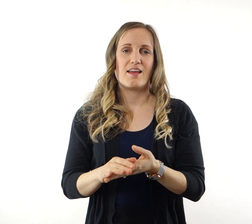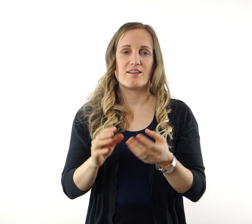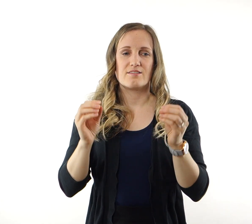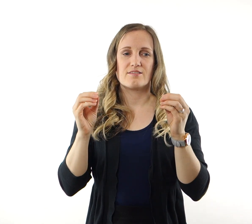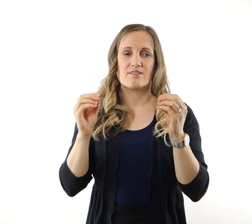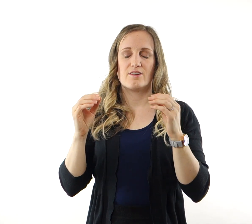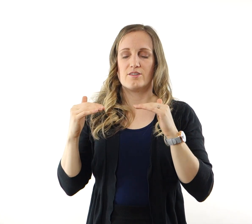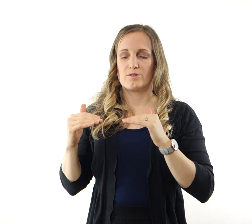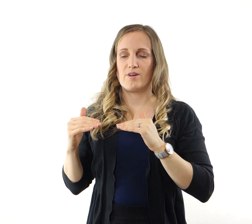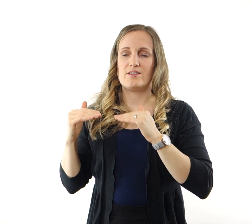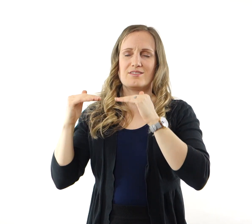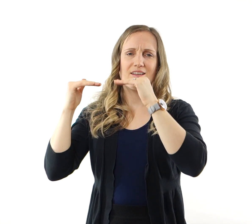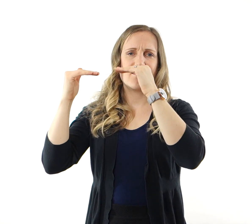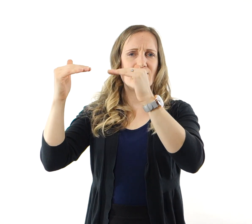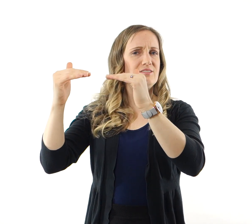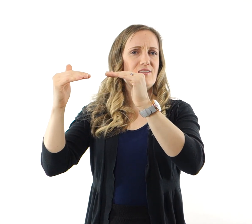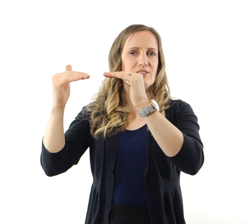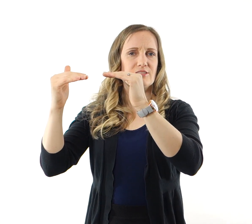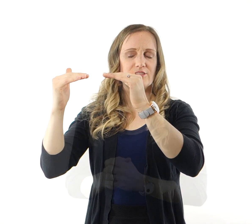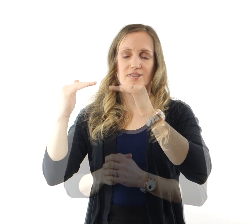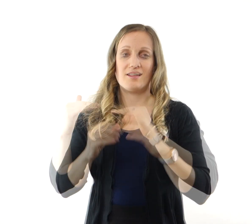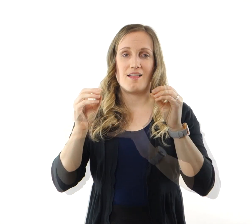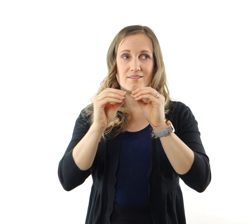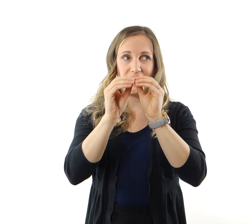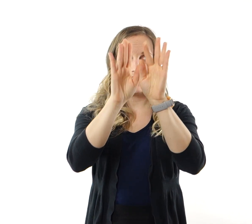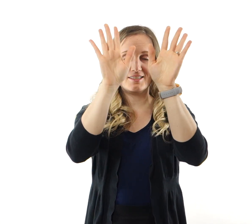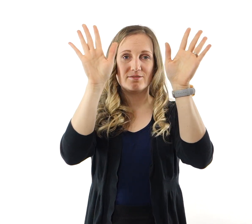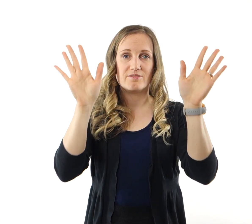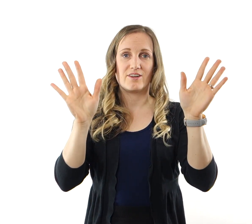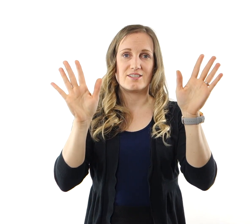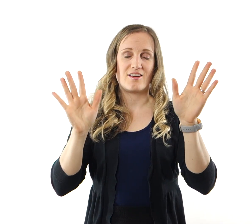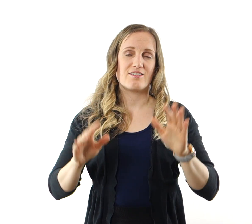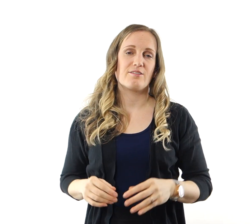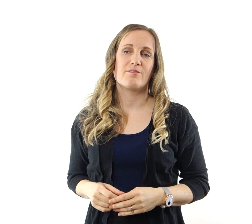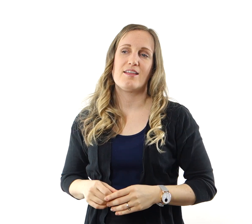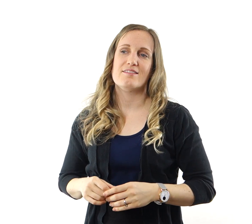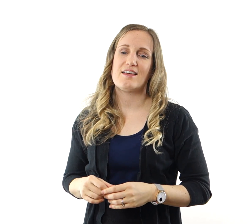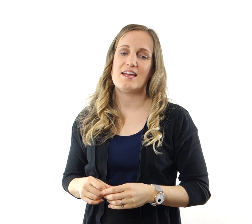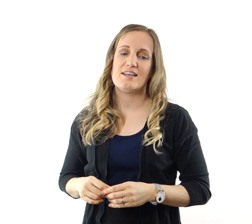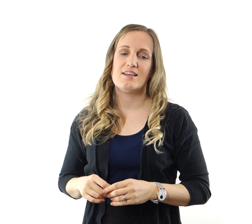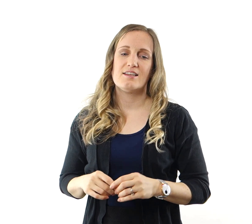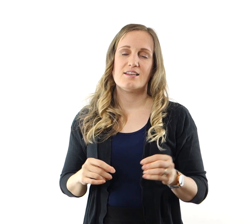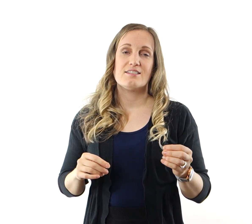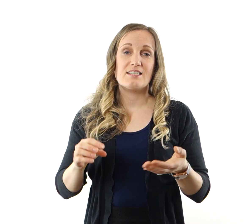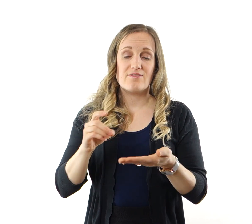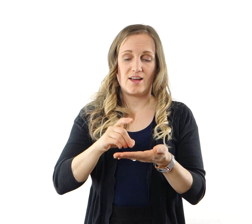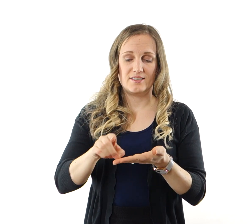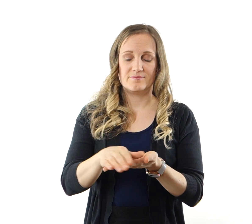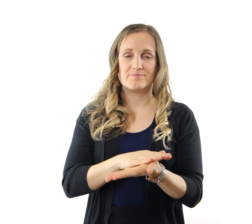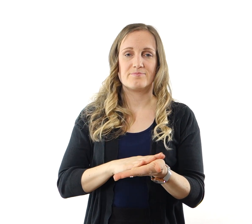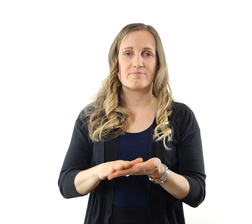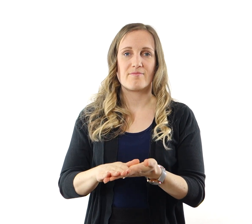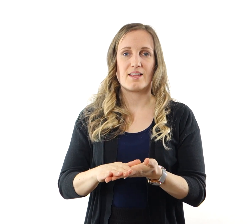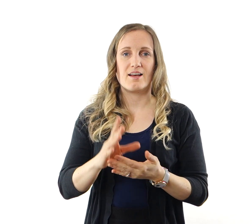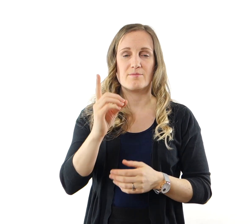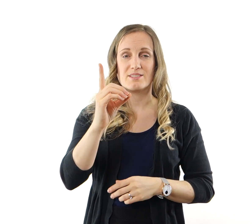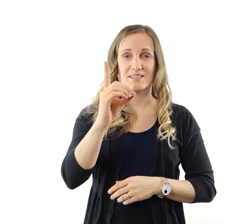And greater is like another level. Light, we've already taught you, and then divine is a